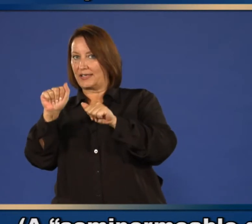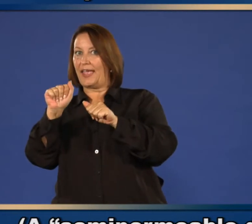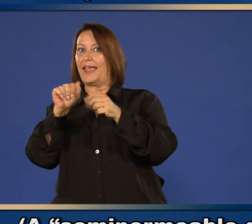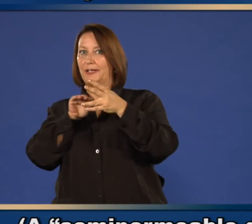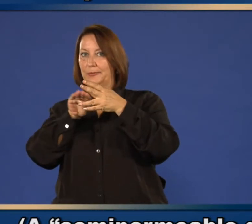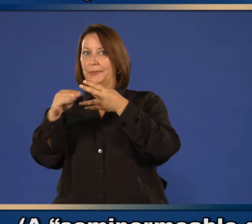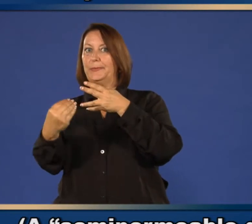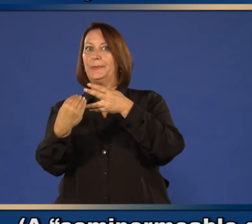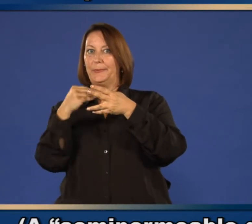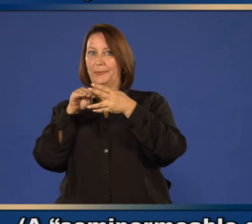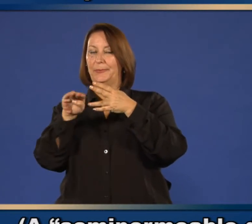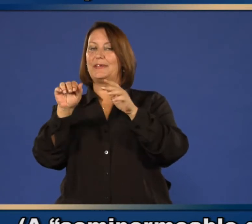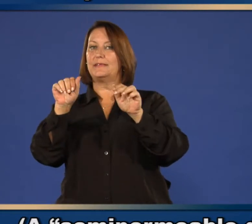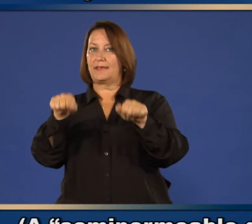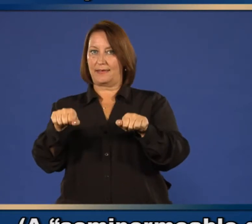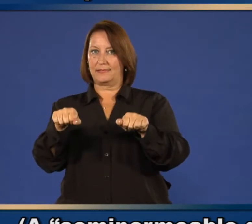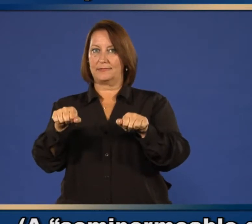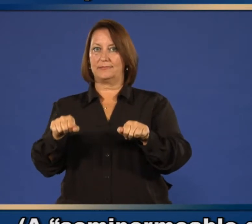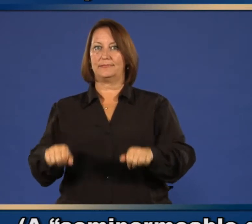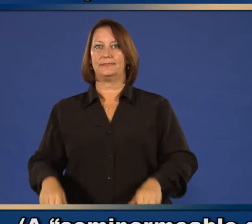passage of air.